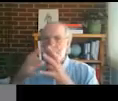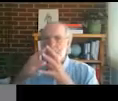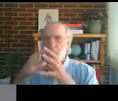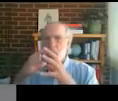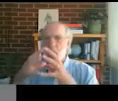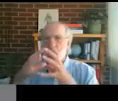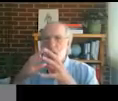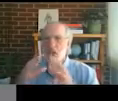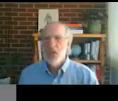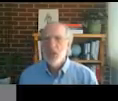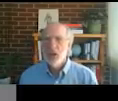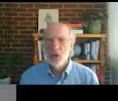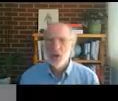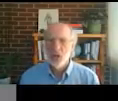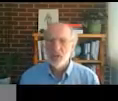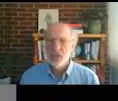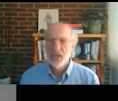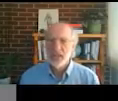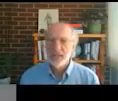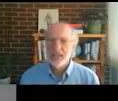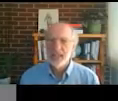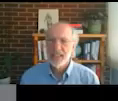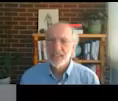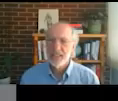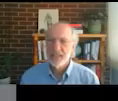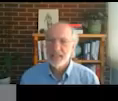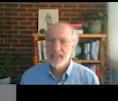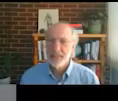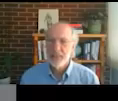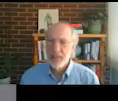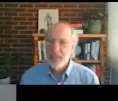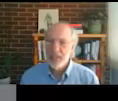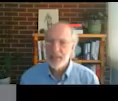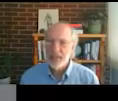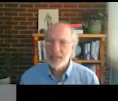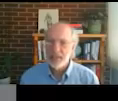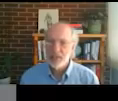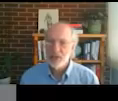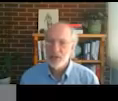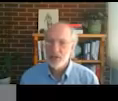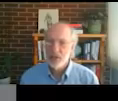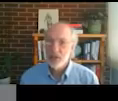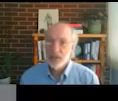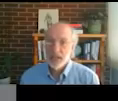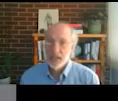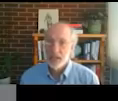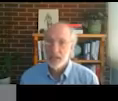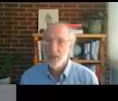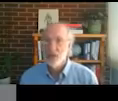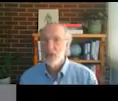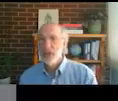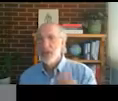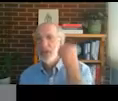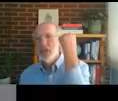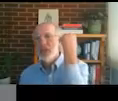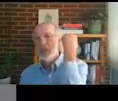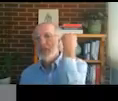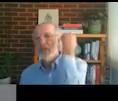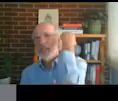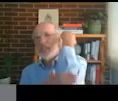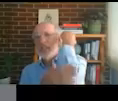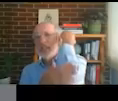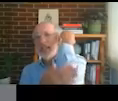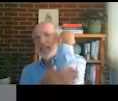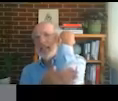and ball, are all signs that may be things that children like and enjoy.